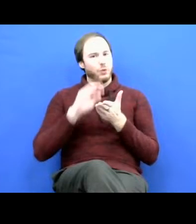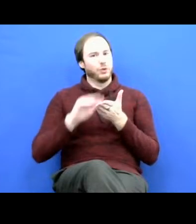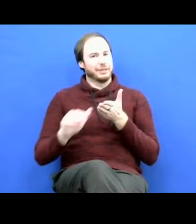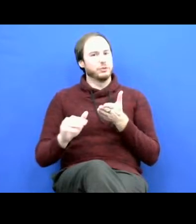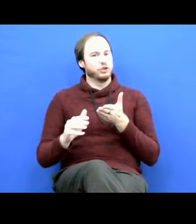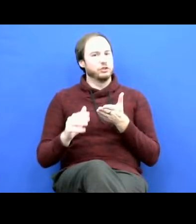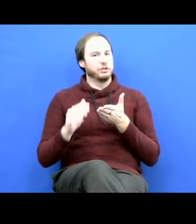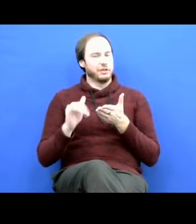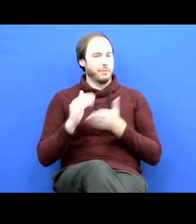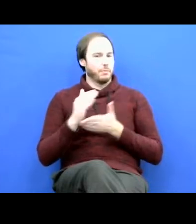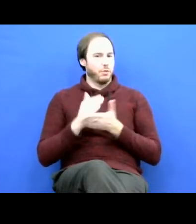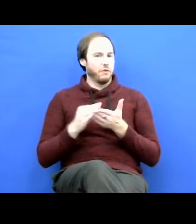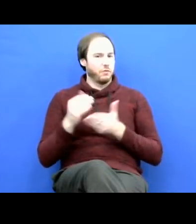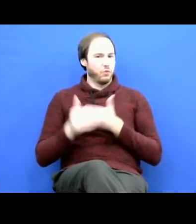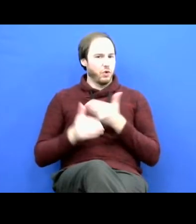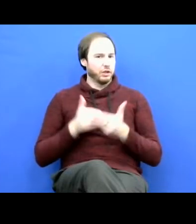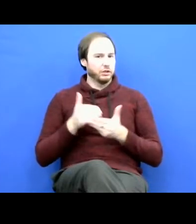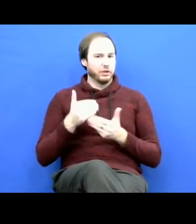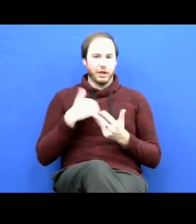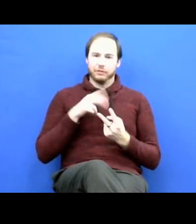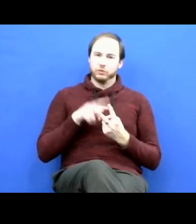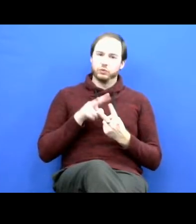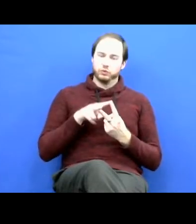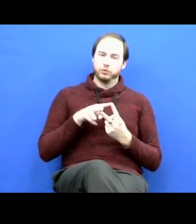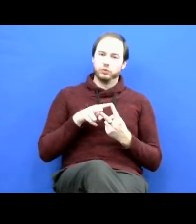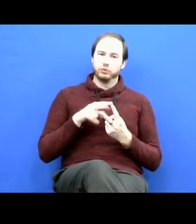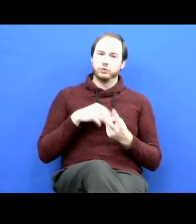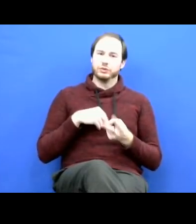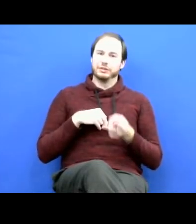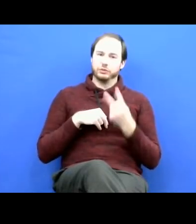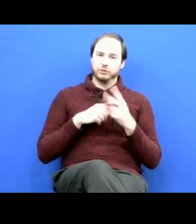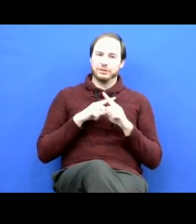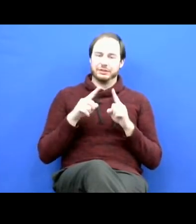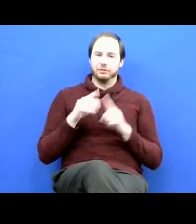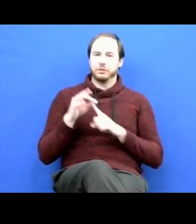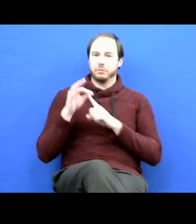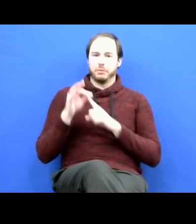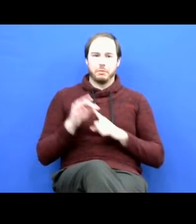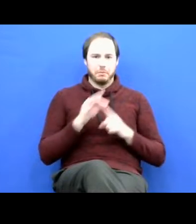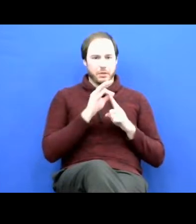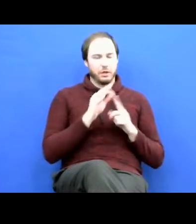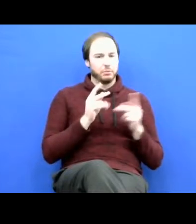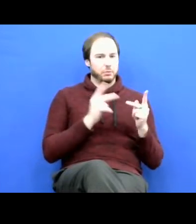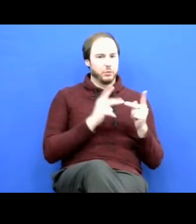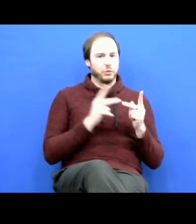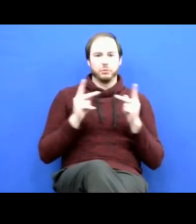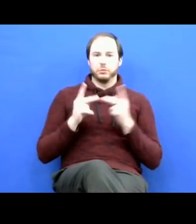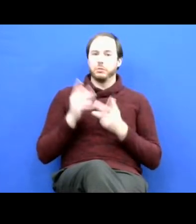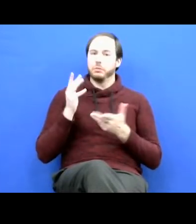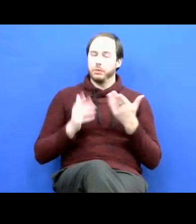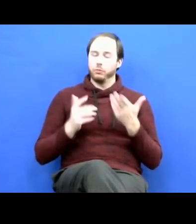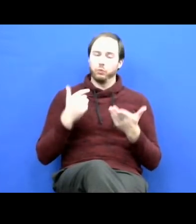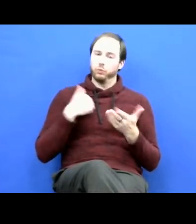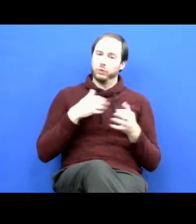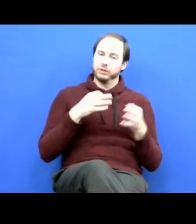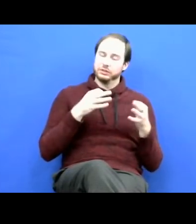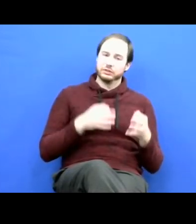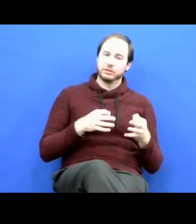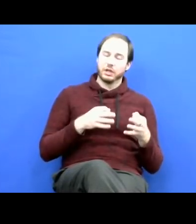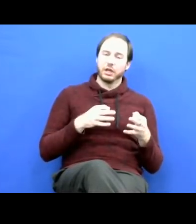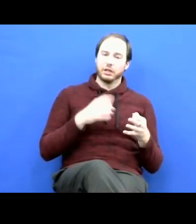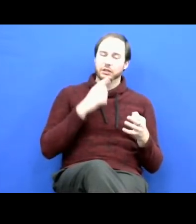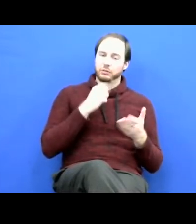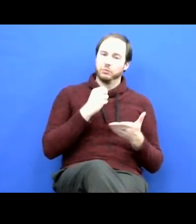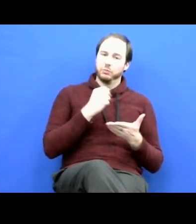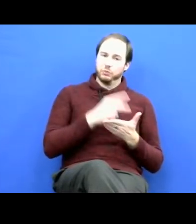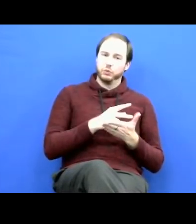So, again, there's 2 different special use permits, and it is distinctly possible that the town board could decide to